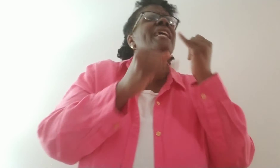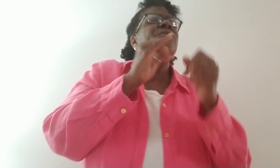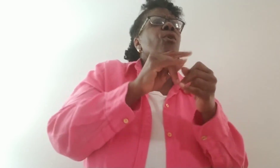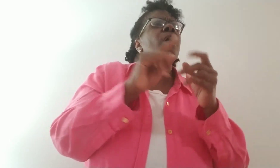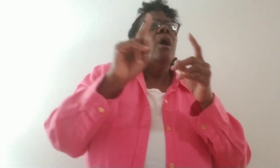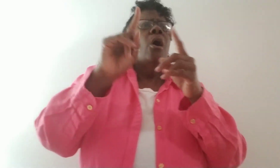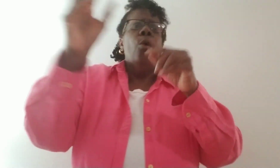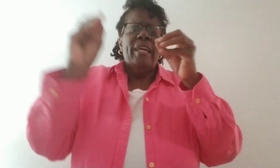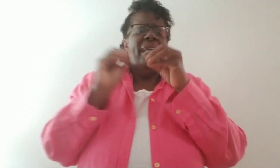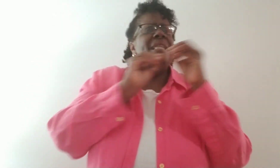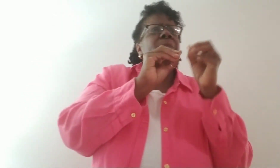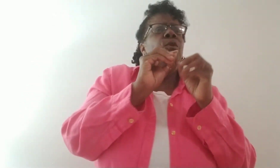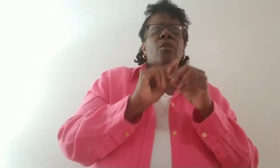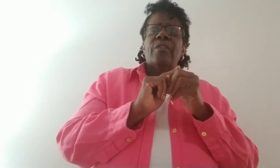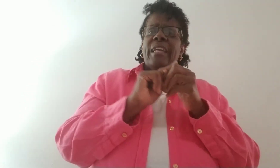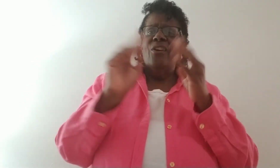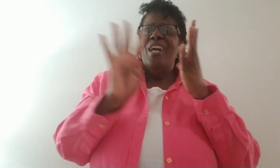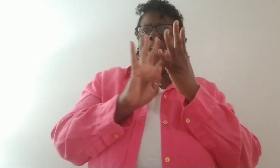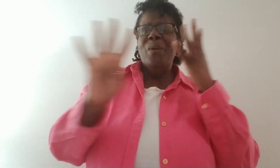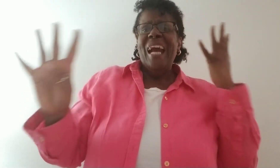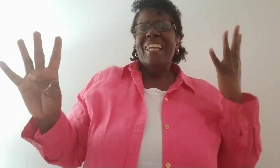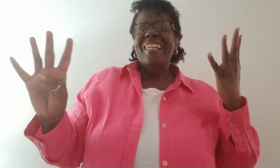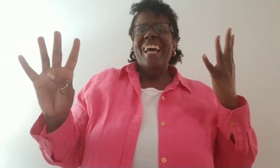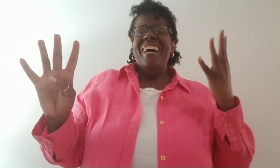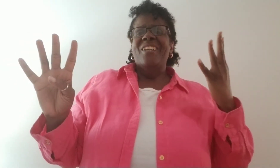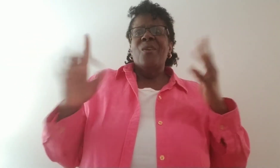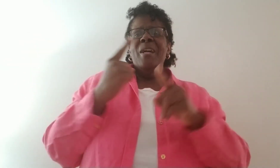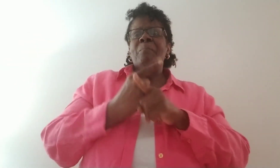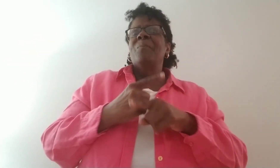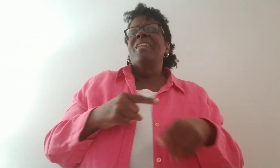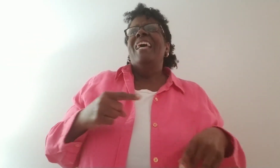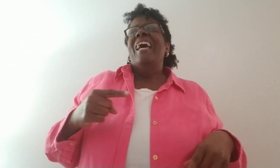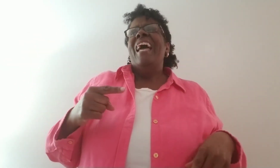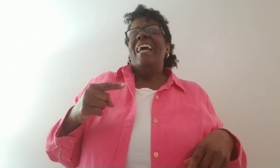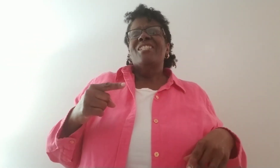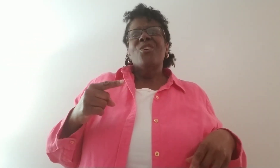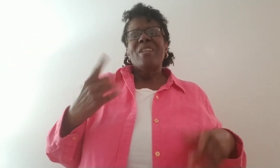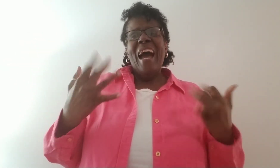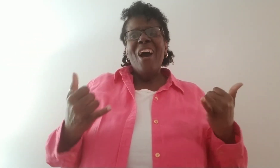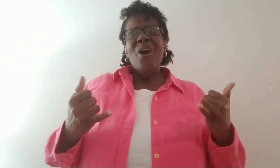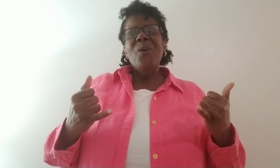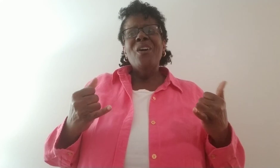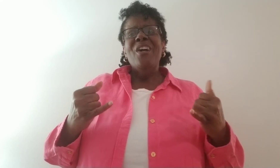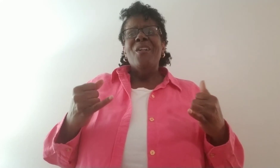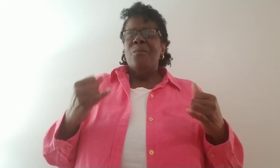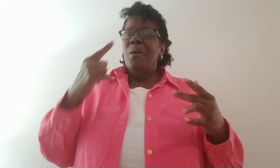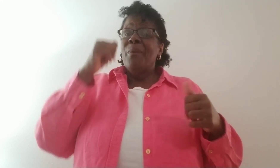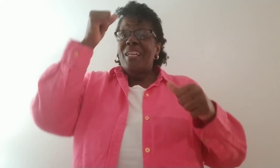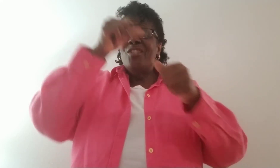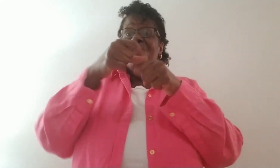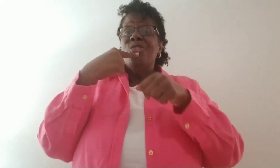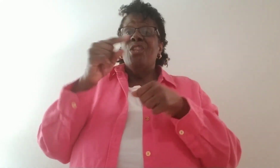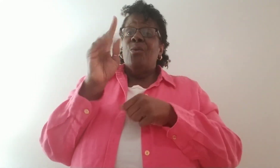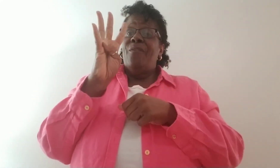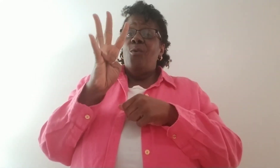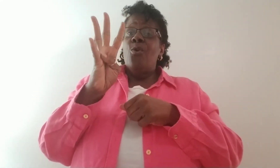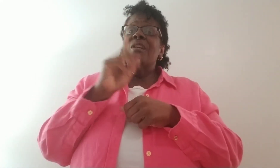What's your last four? Oh, okay, I need to move over here. We got in line, right? And so now, remember I told you there were 4